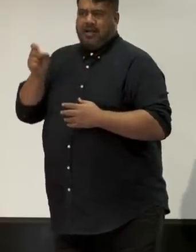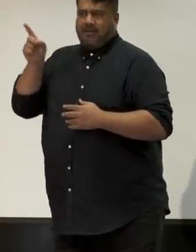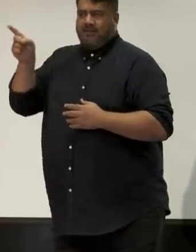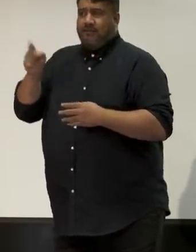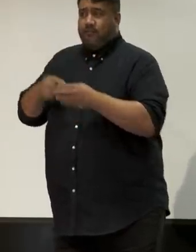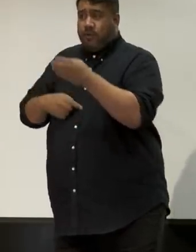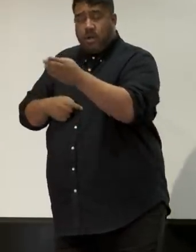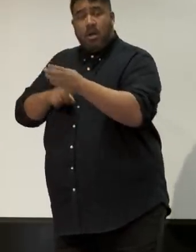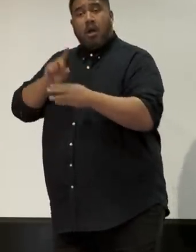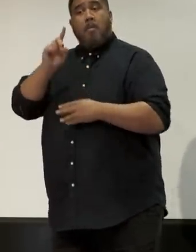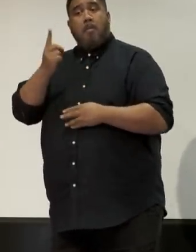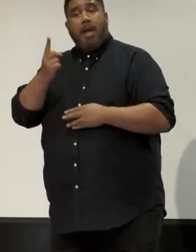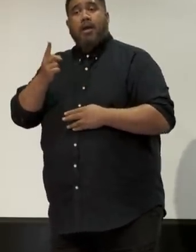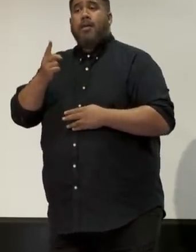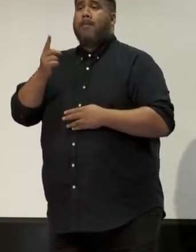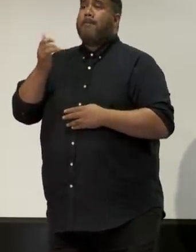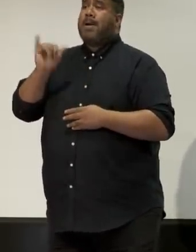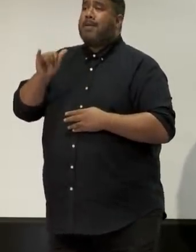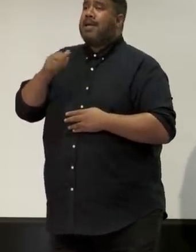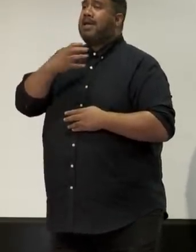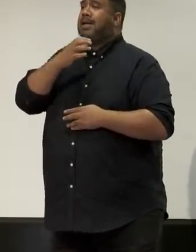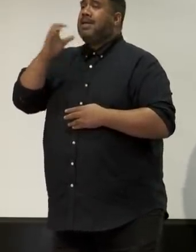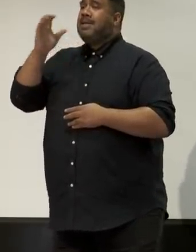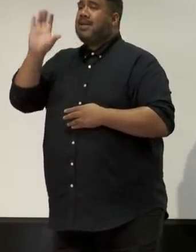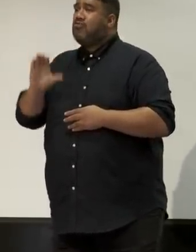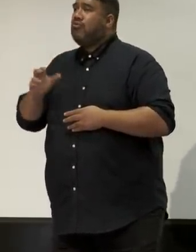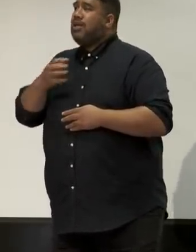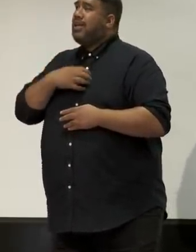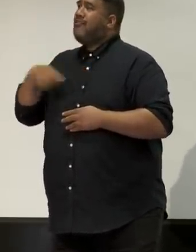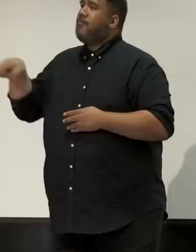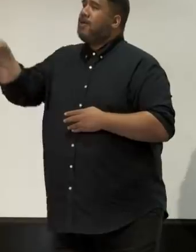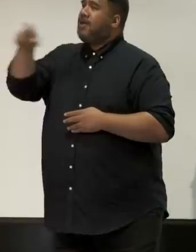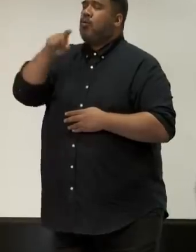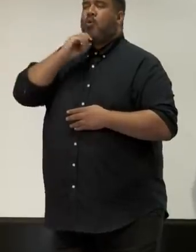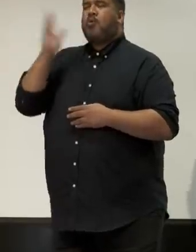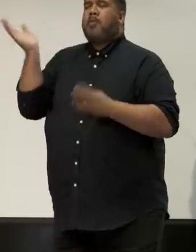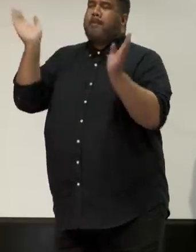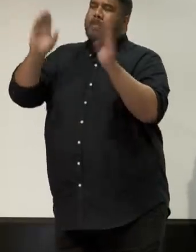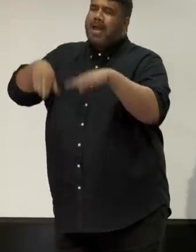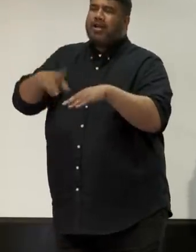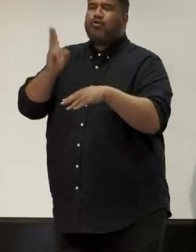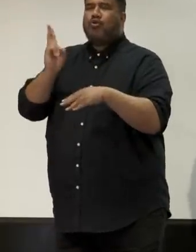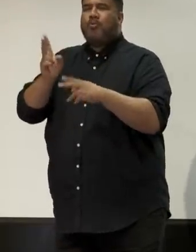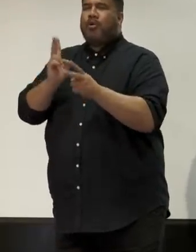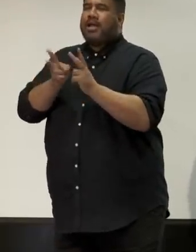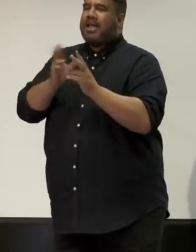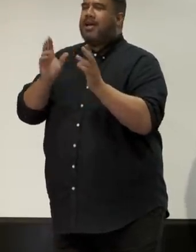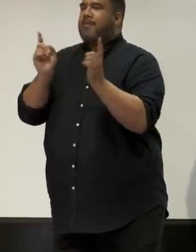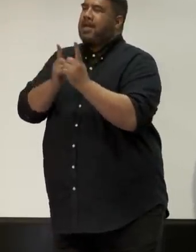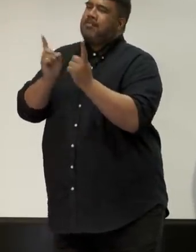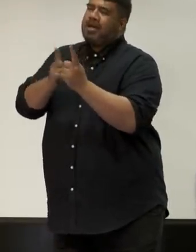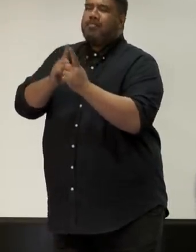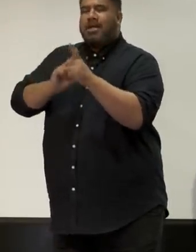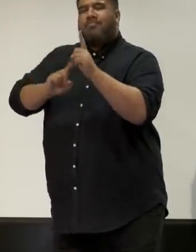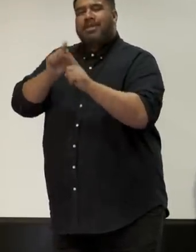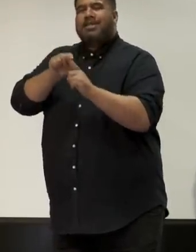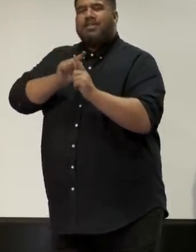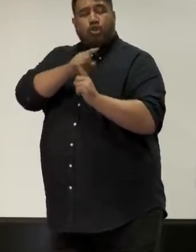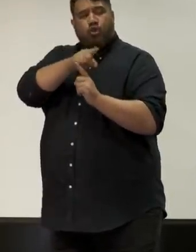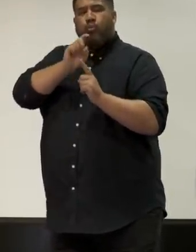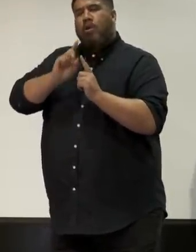international meetings resume, would you raise it with a US representative in the way that New Zealand has done in the past with countries like Indonesia when there are,